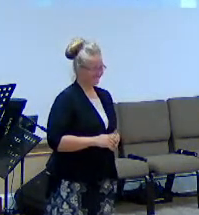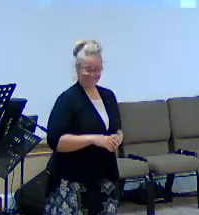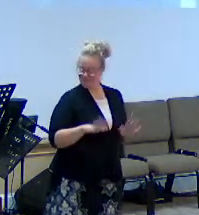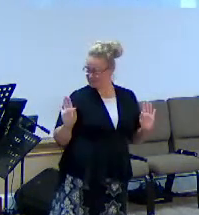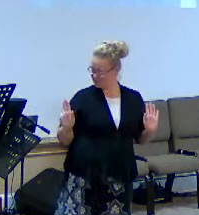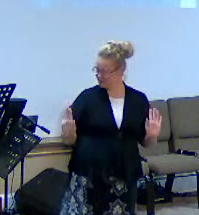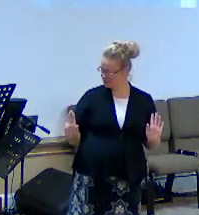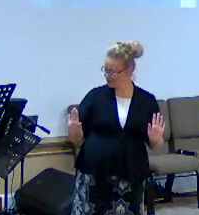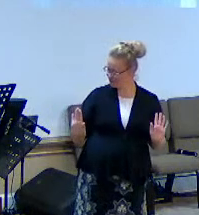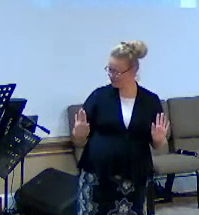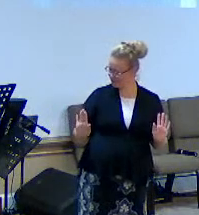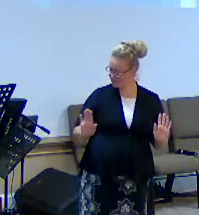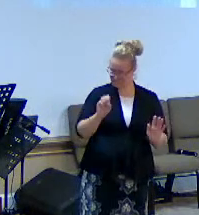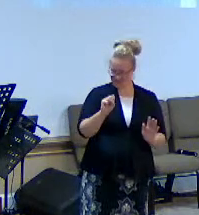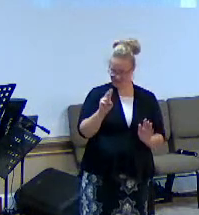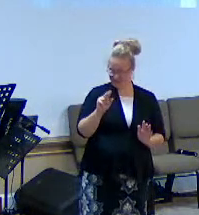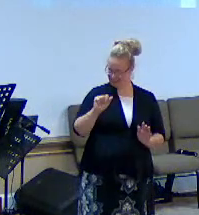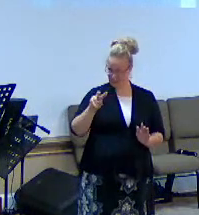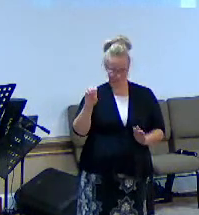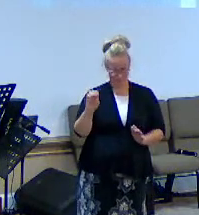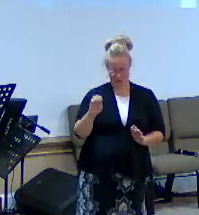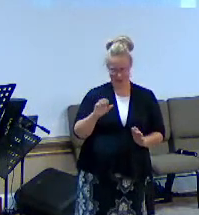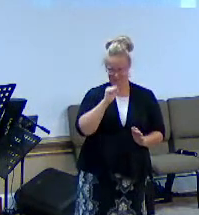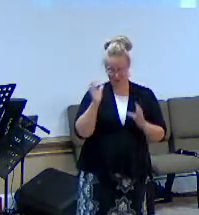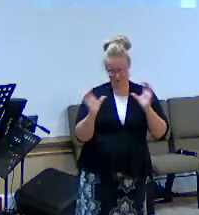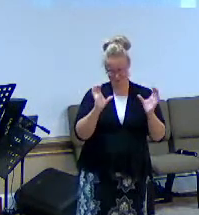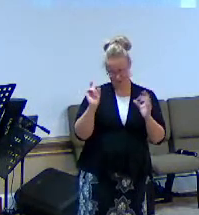Suave is not even the word for you.